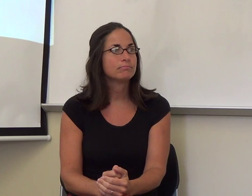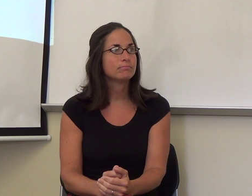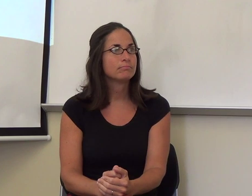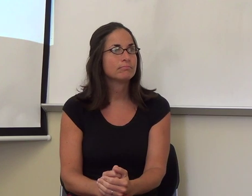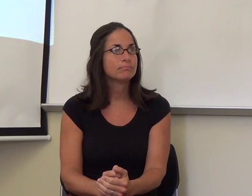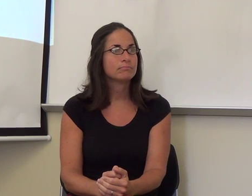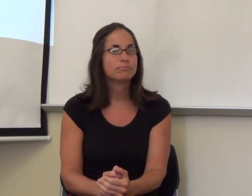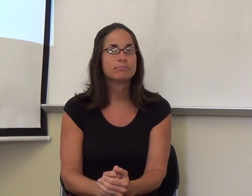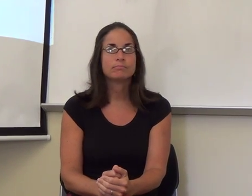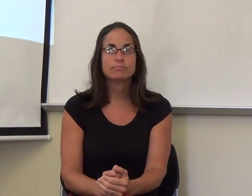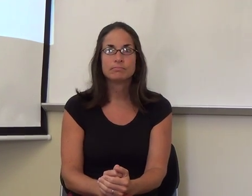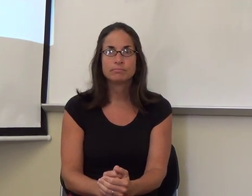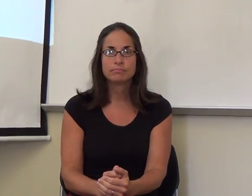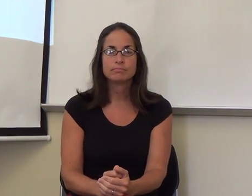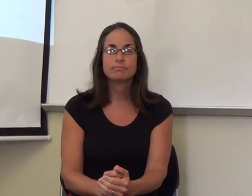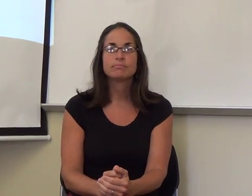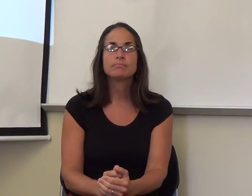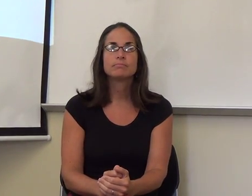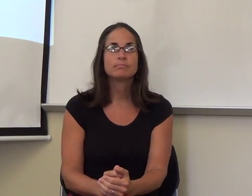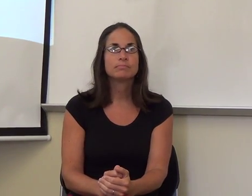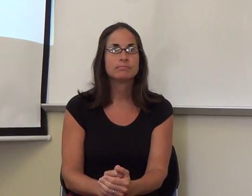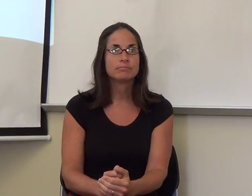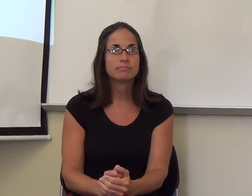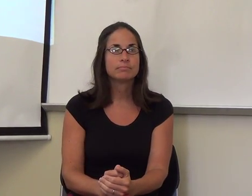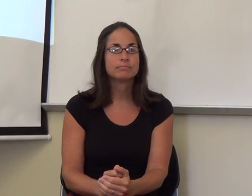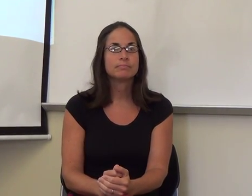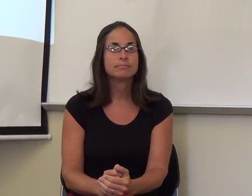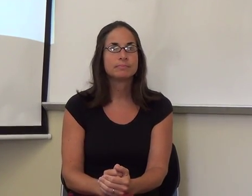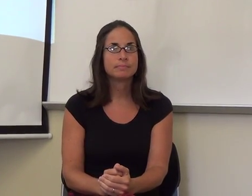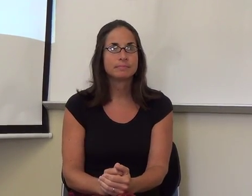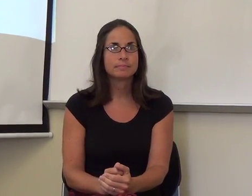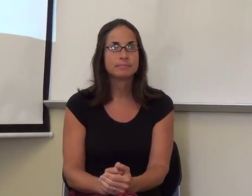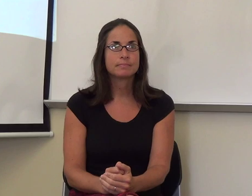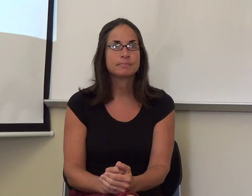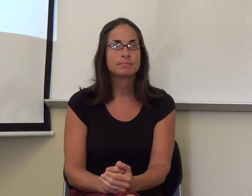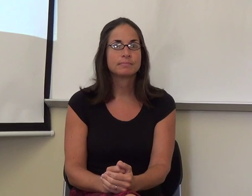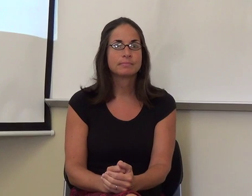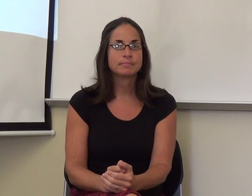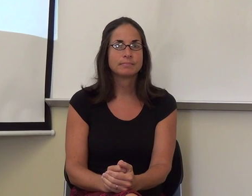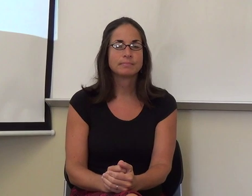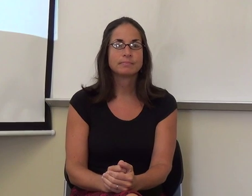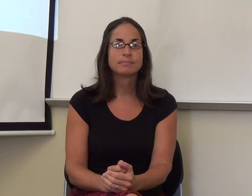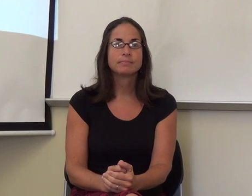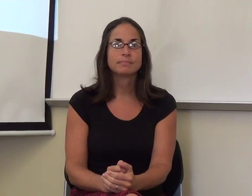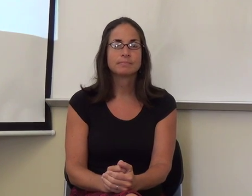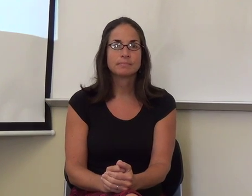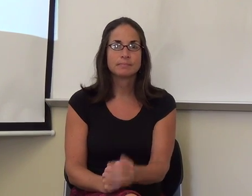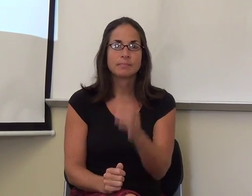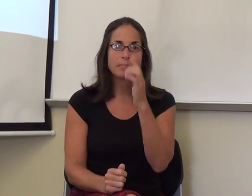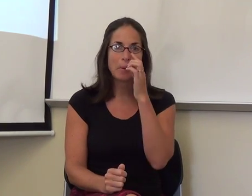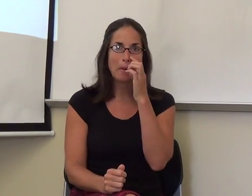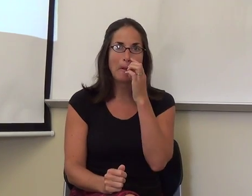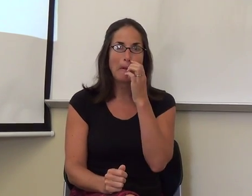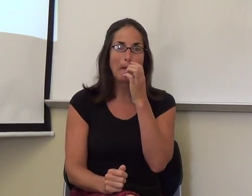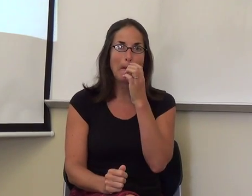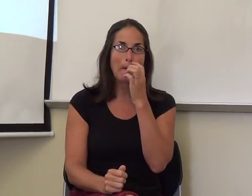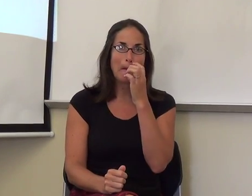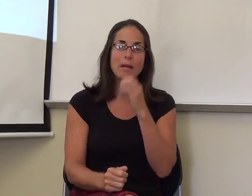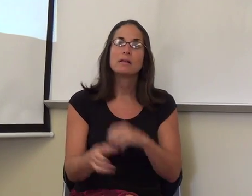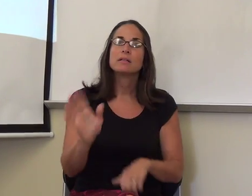again. Sure. No, I want you to, yes, keep the, reading and writing exercise, keep the 5 and